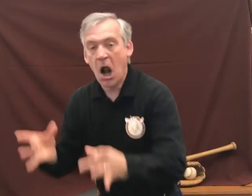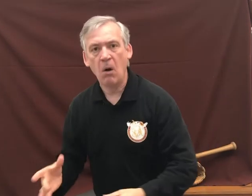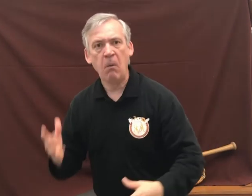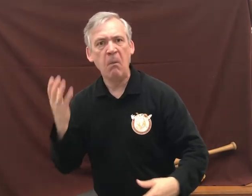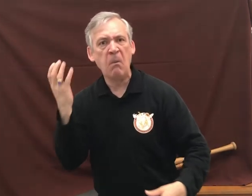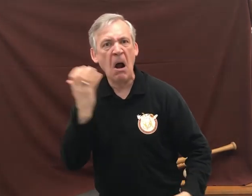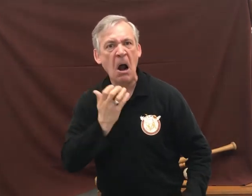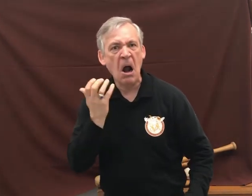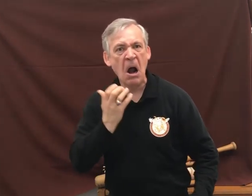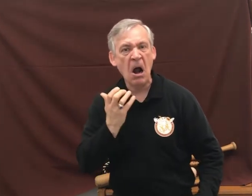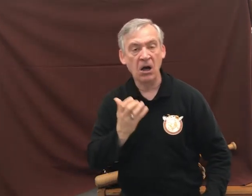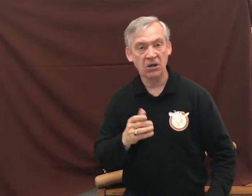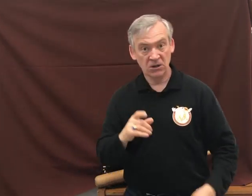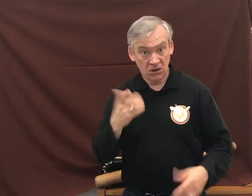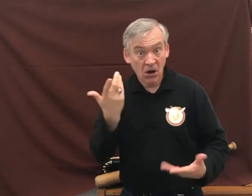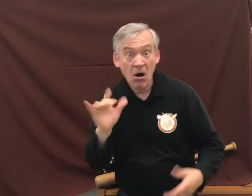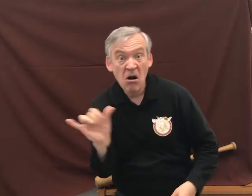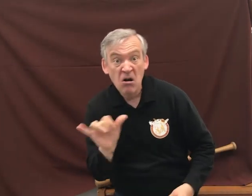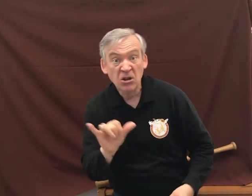numerous beanballs,